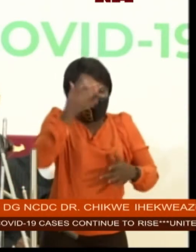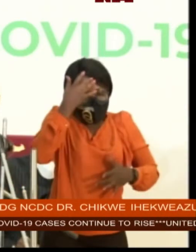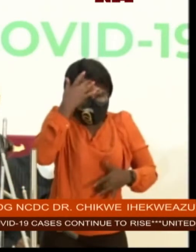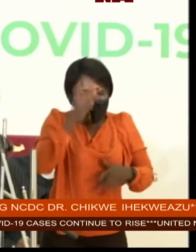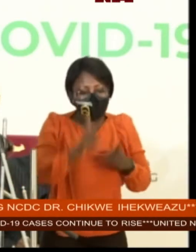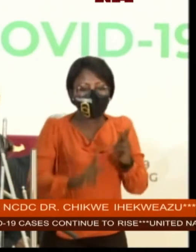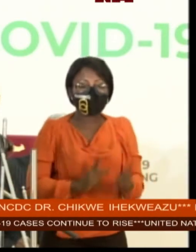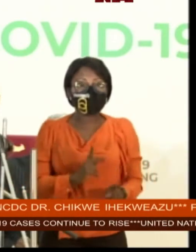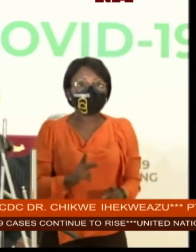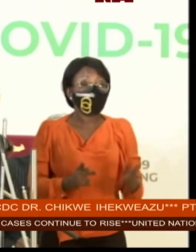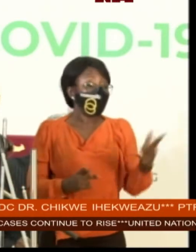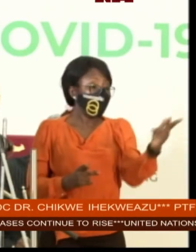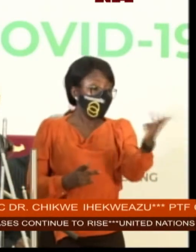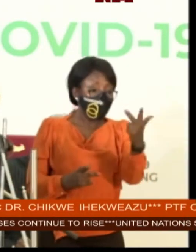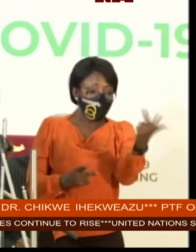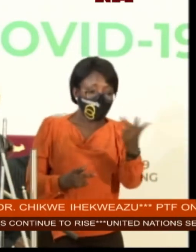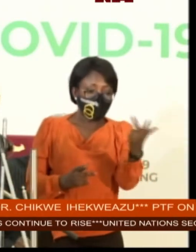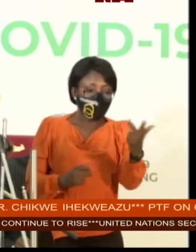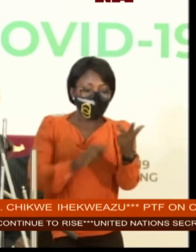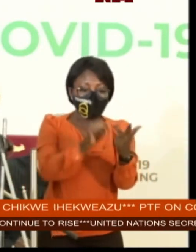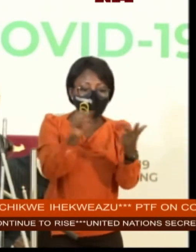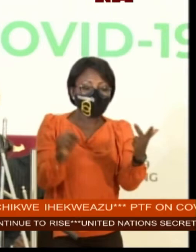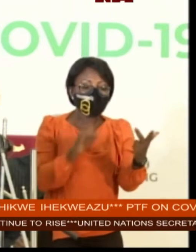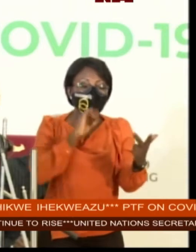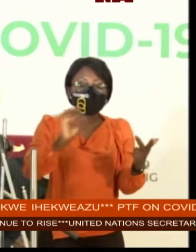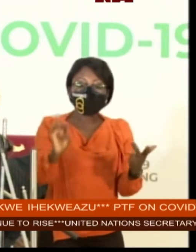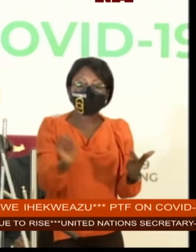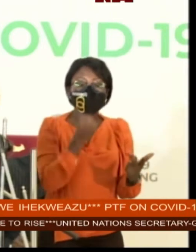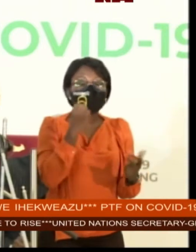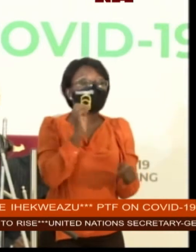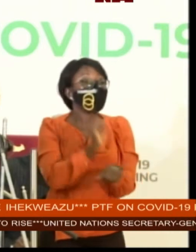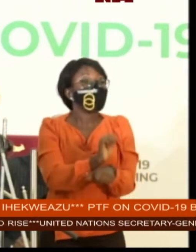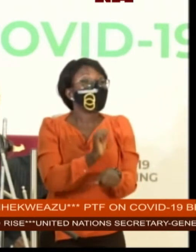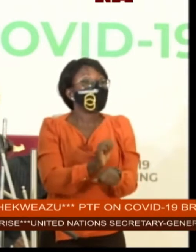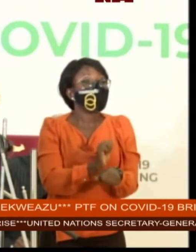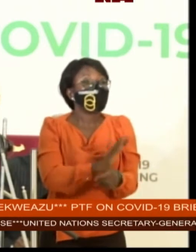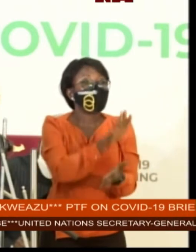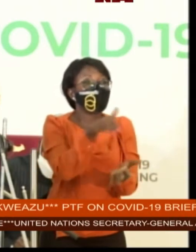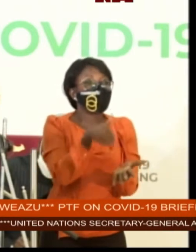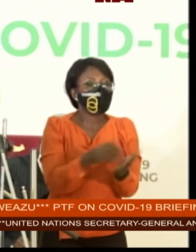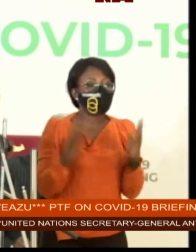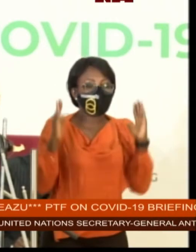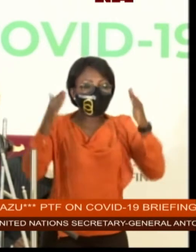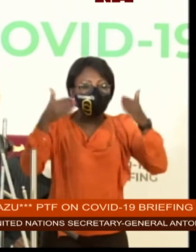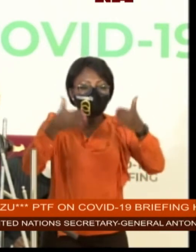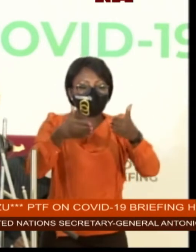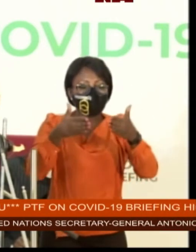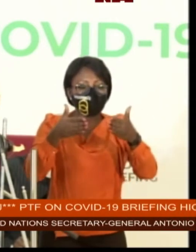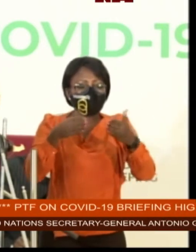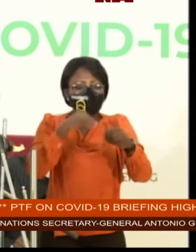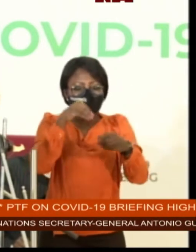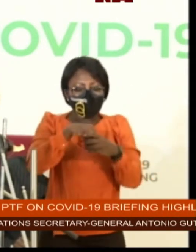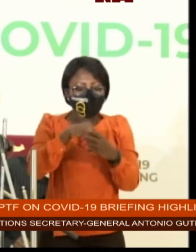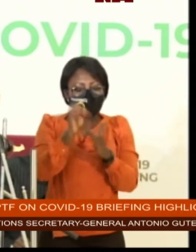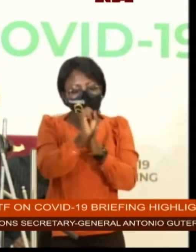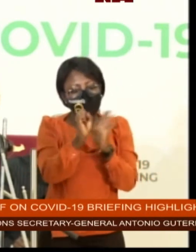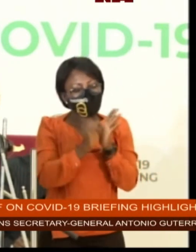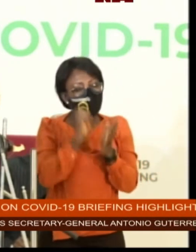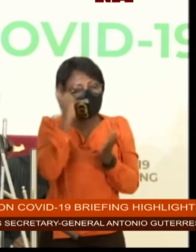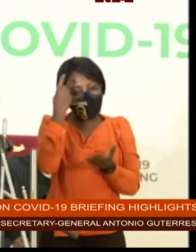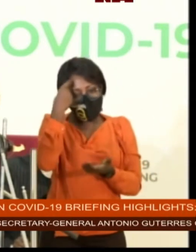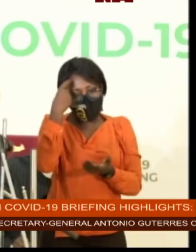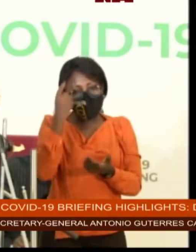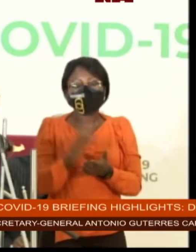The third aspect is in emergency operation centers. Those will be focused mostly within the state governments, within the state ministries of